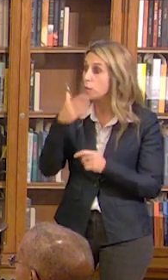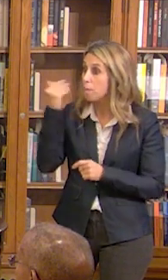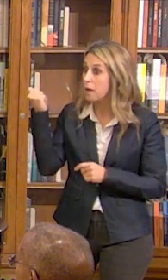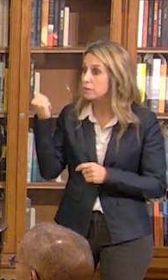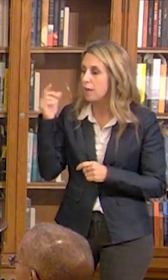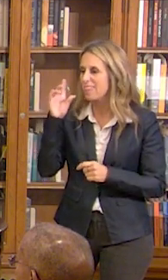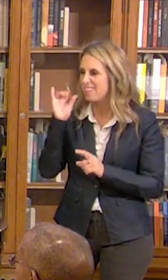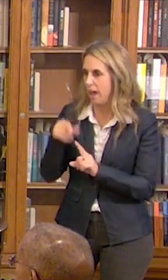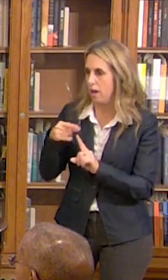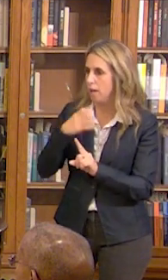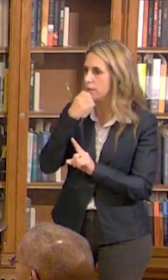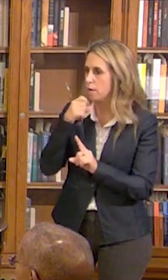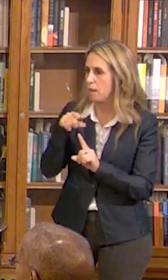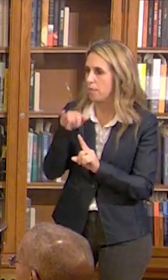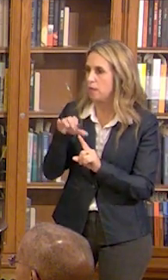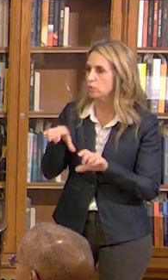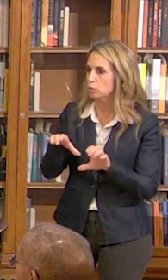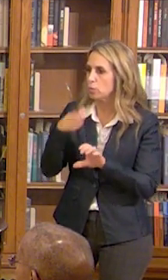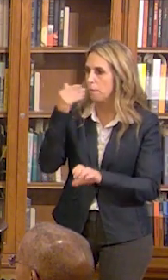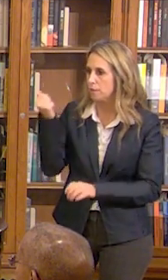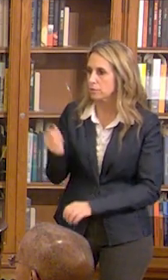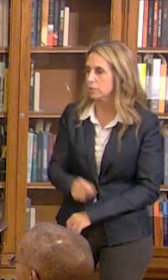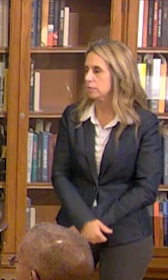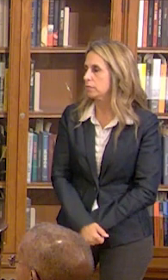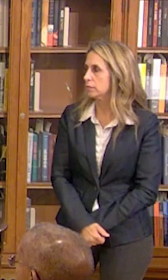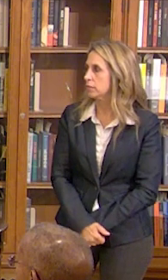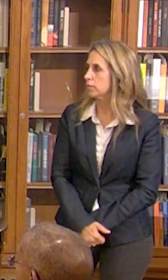what I care about just do your